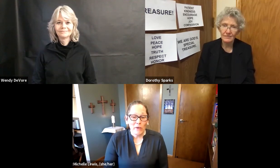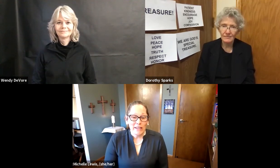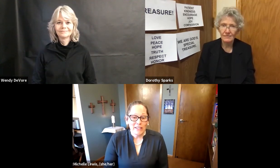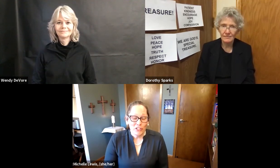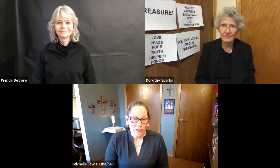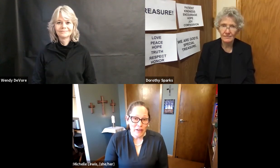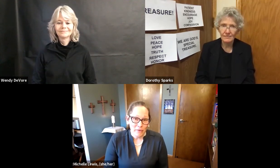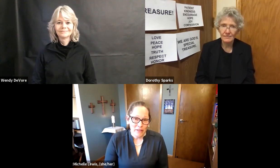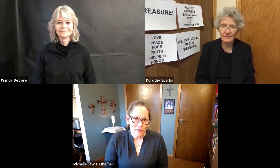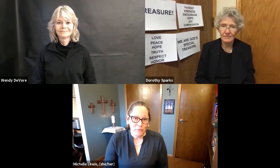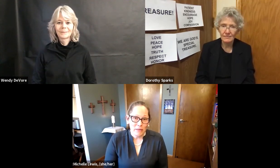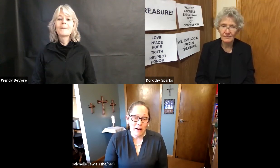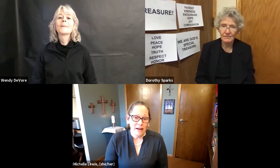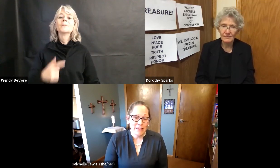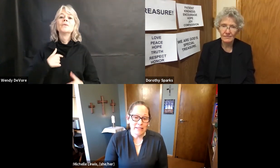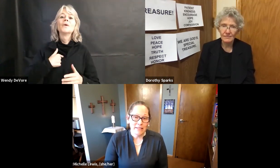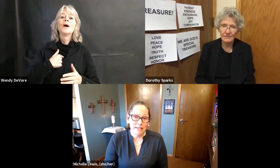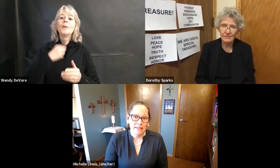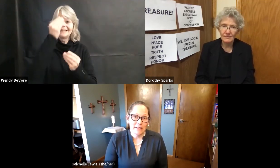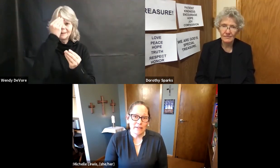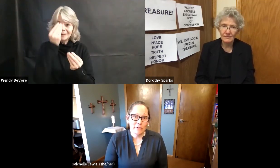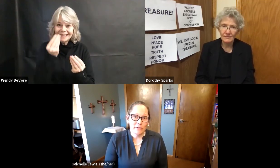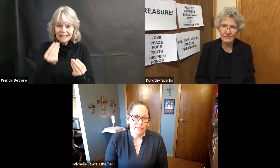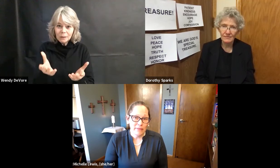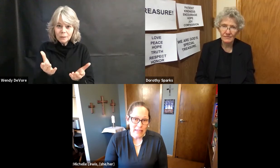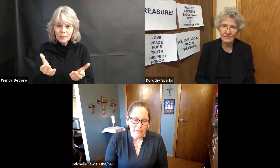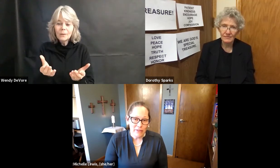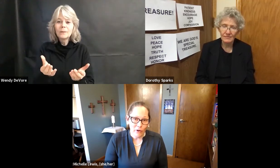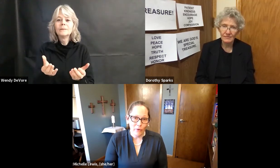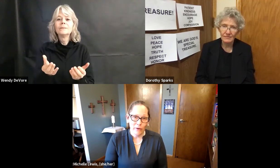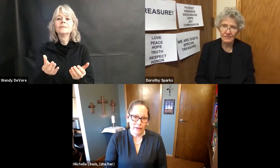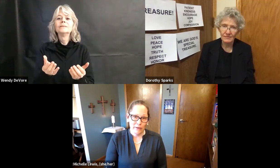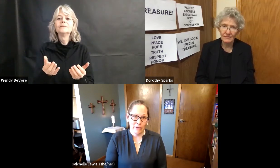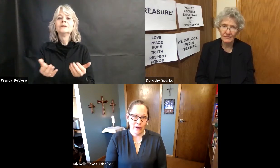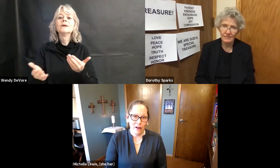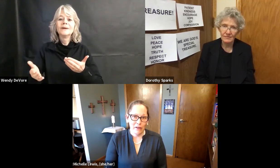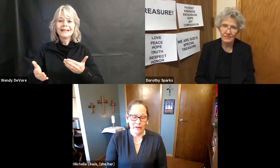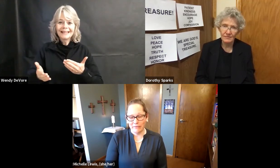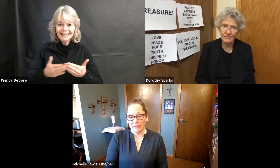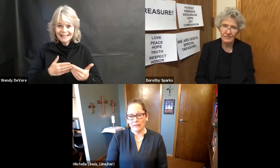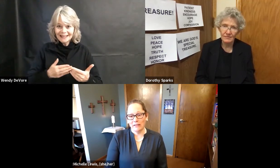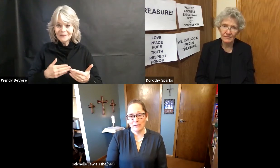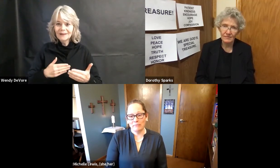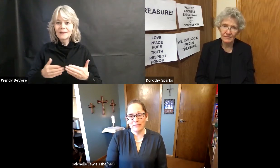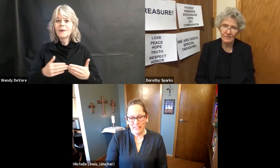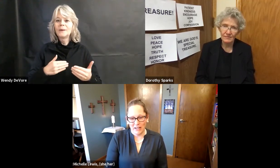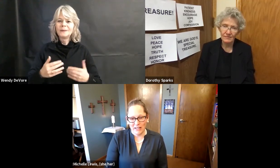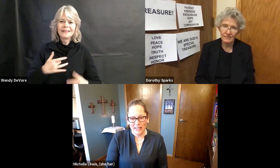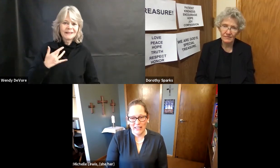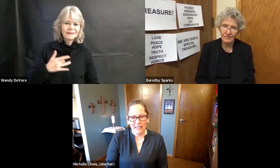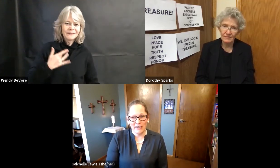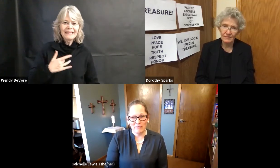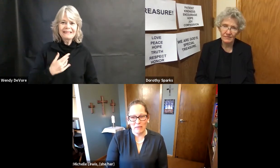and we share that with you because even though we all are feeling a little